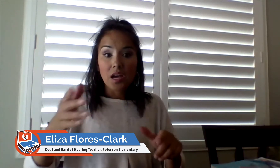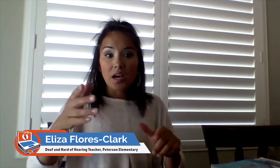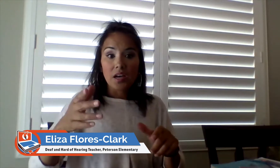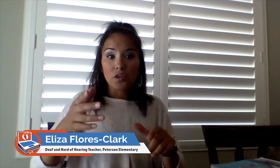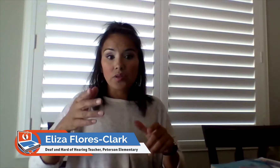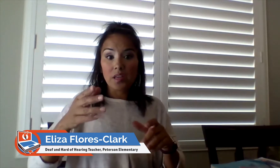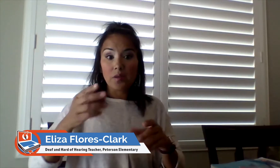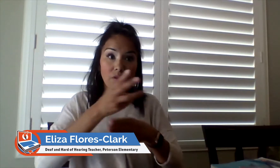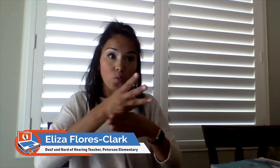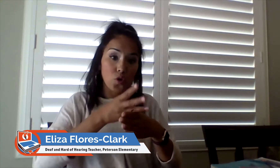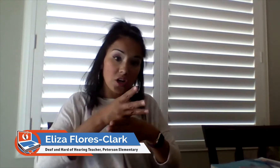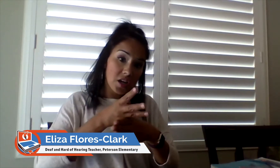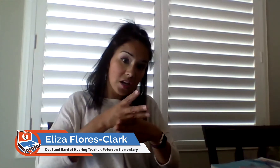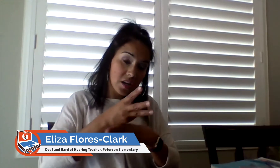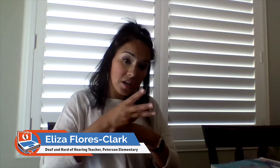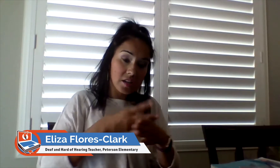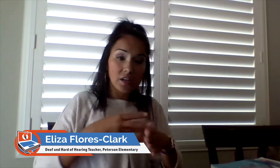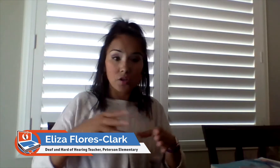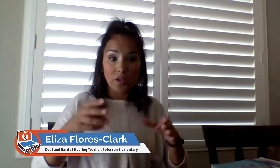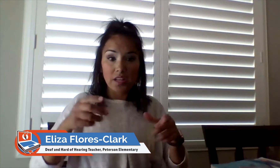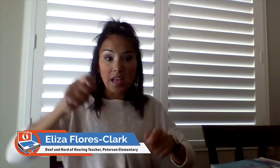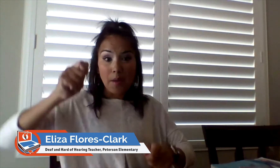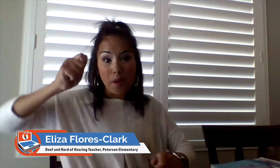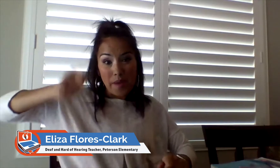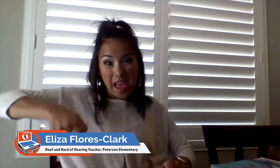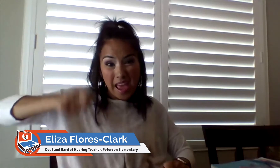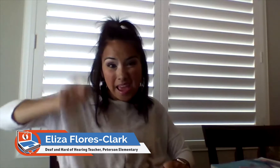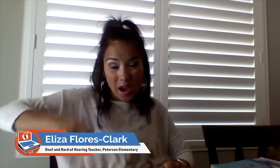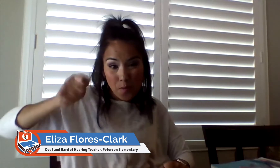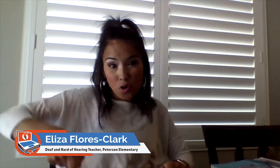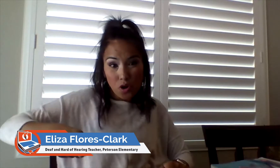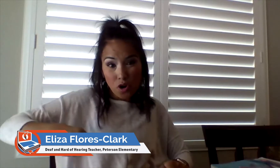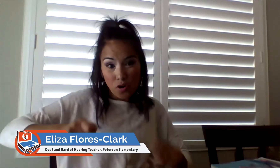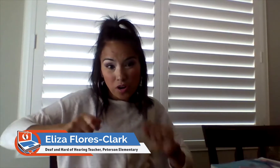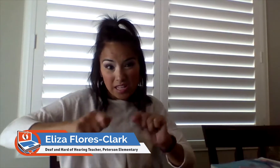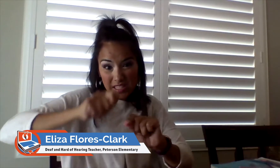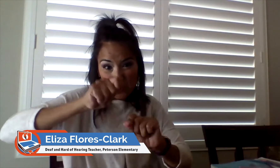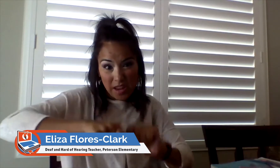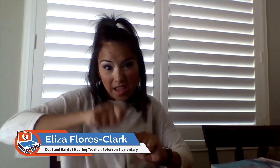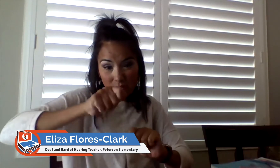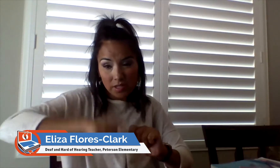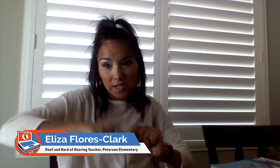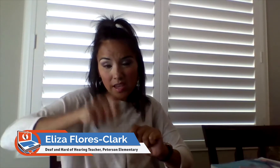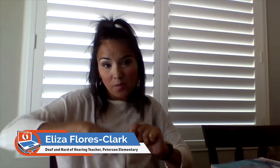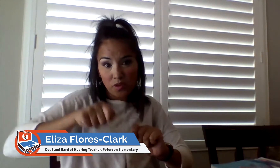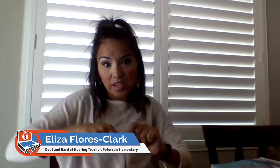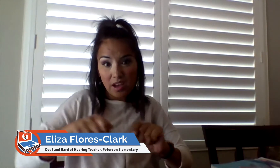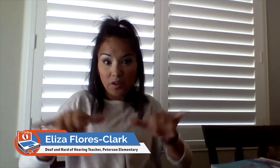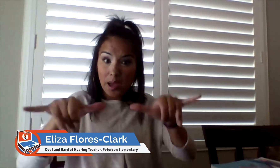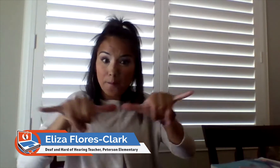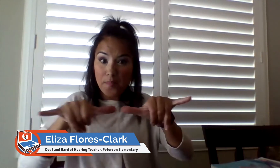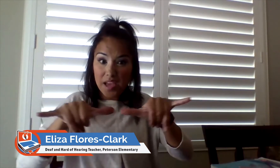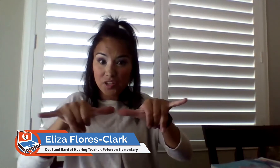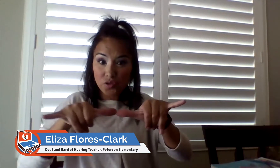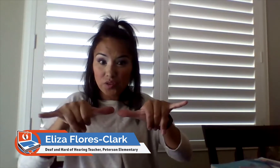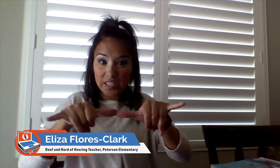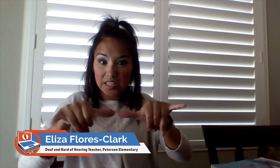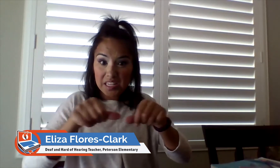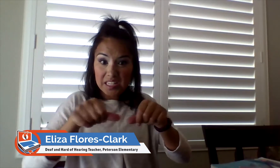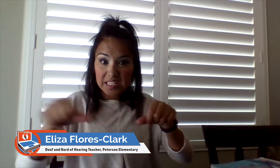You need the wood, you need maybe a hammer, some nails to hammer down, a measuring